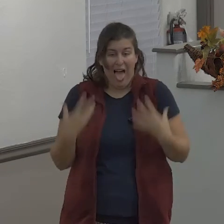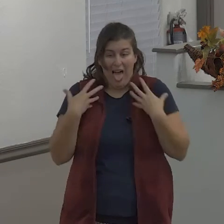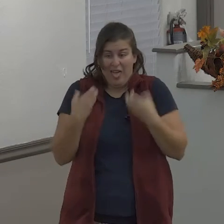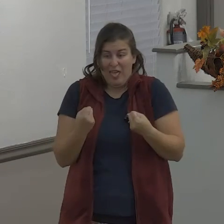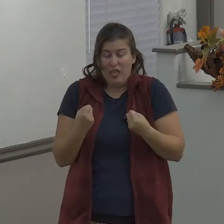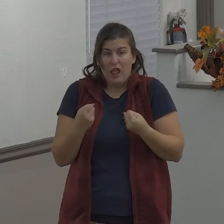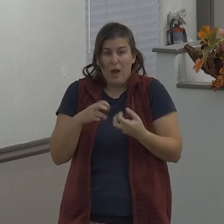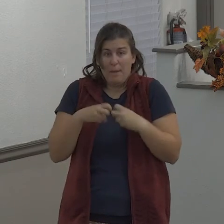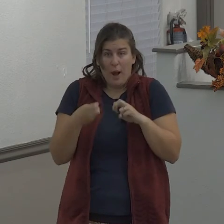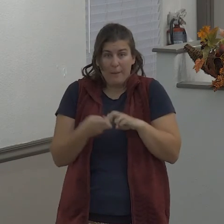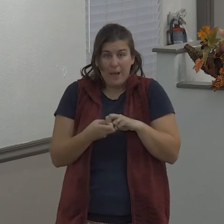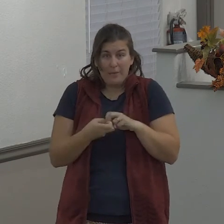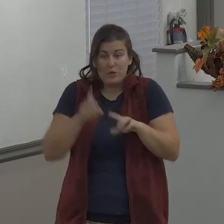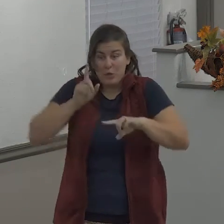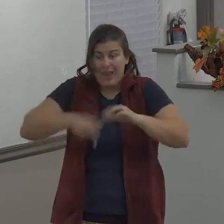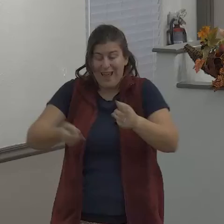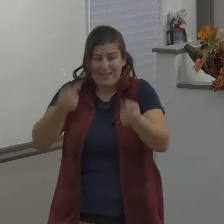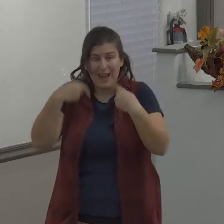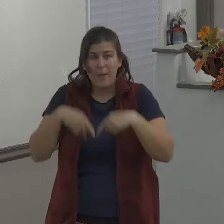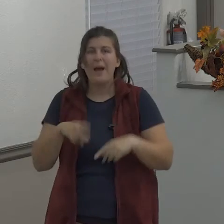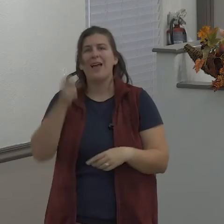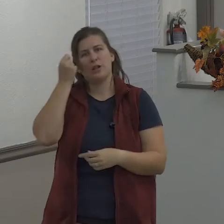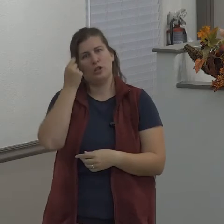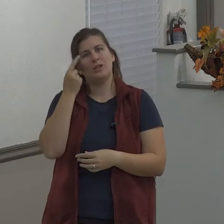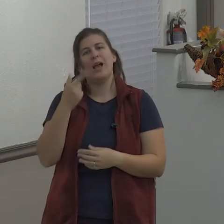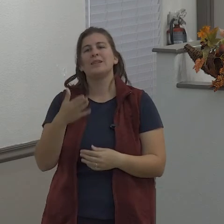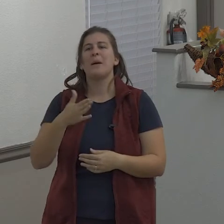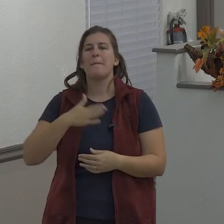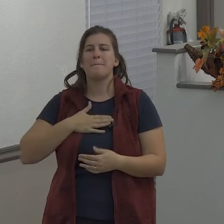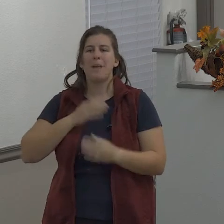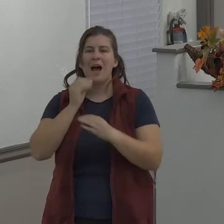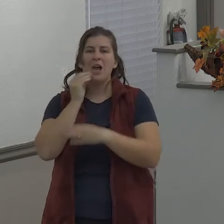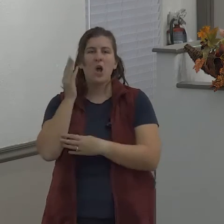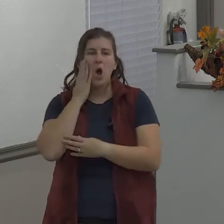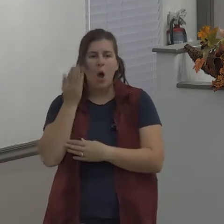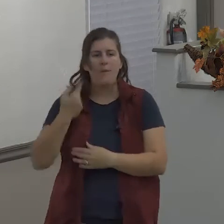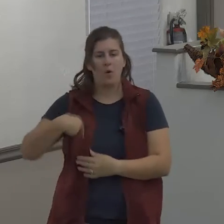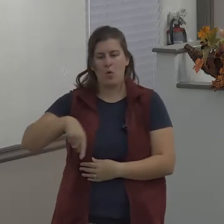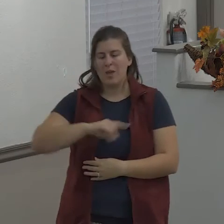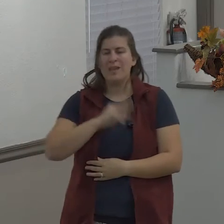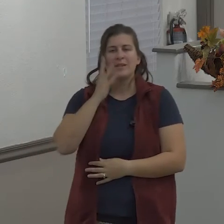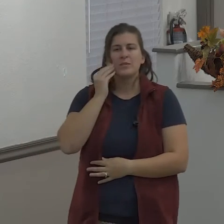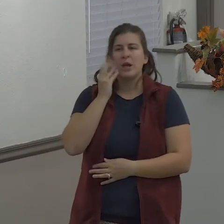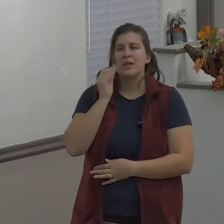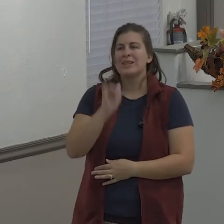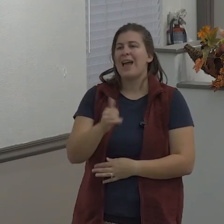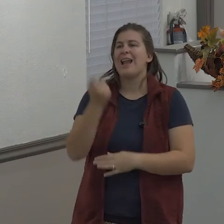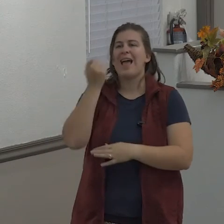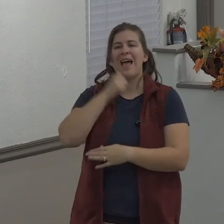understand. Listen, in the Randall home, we live that every day.